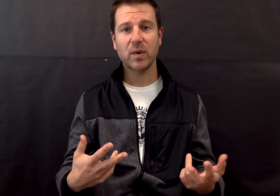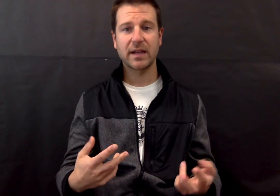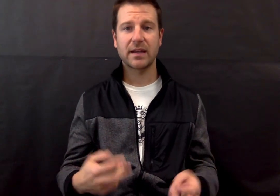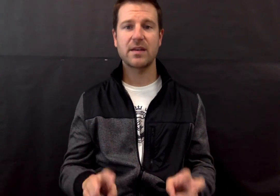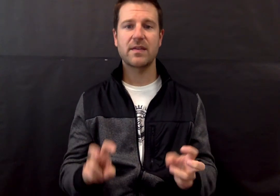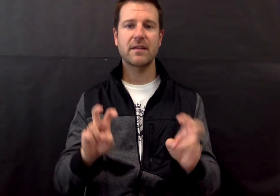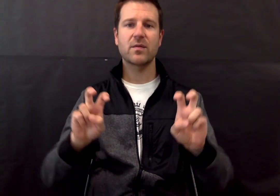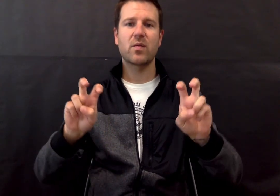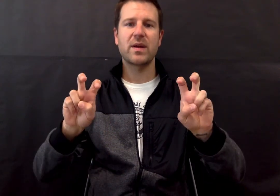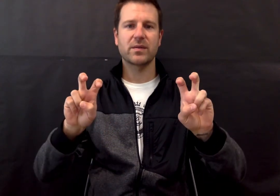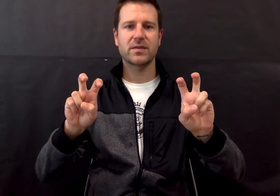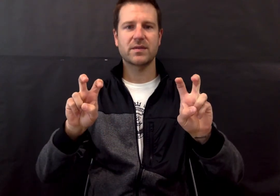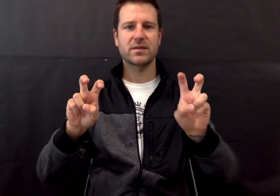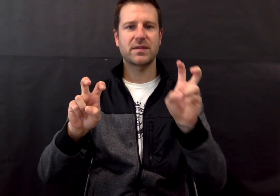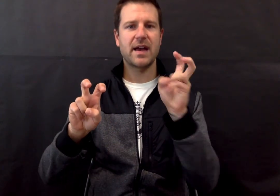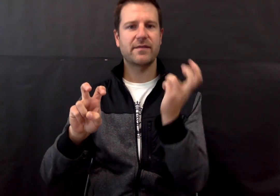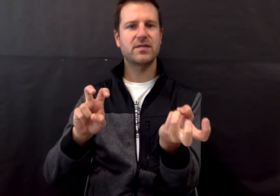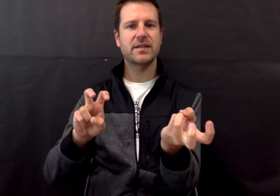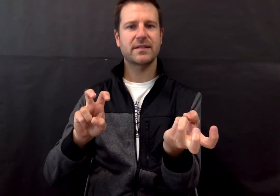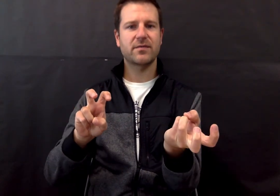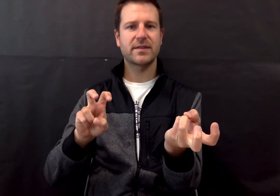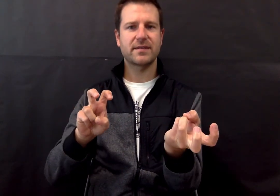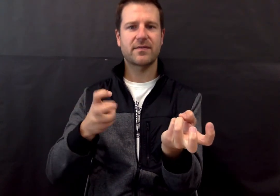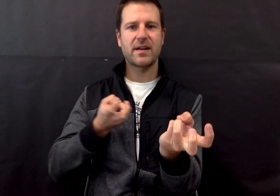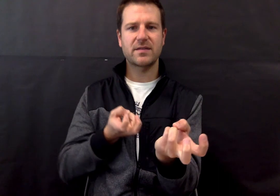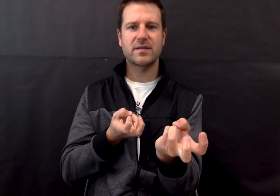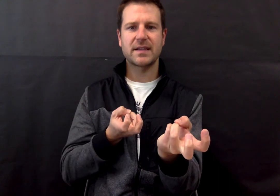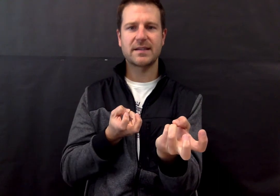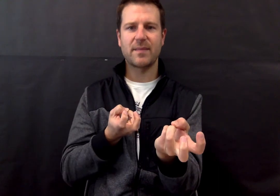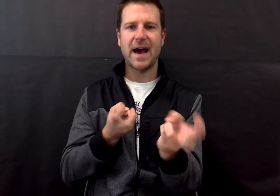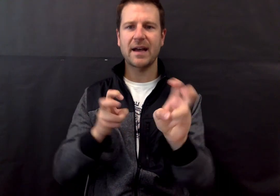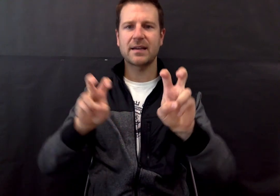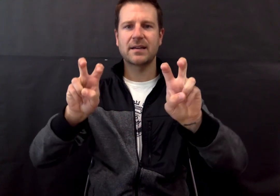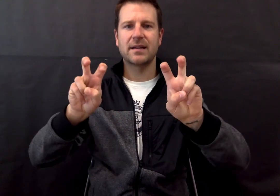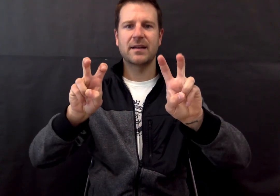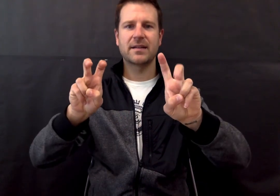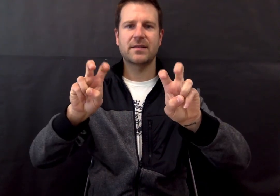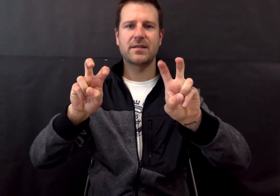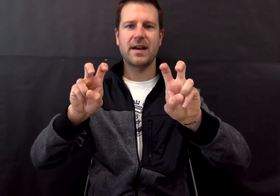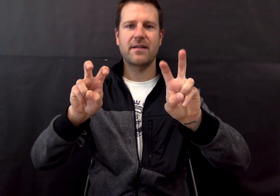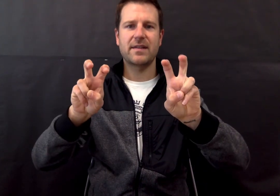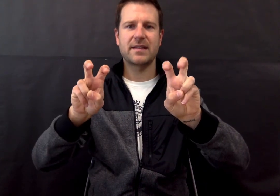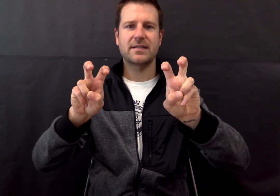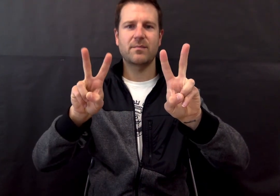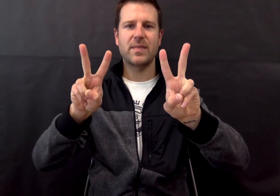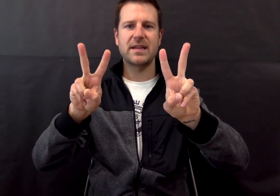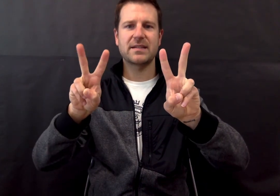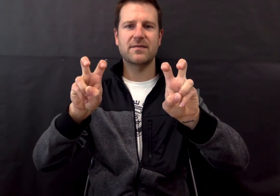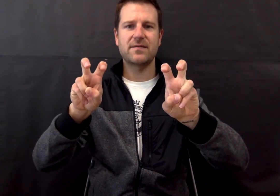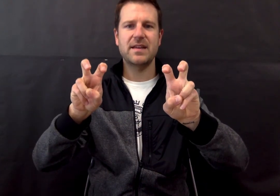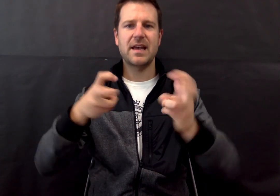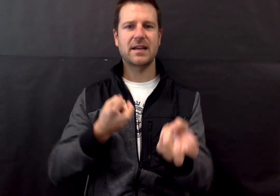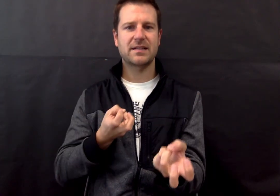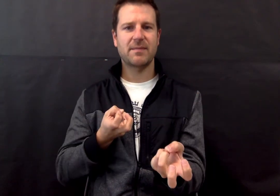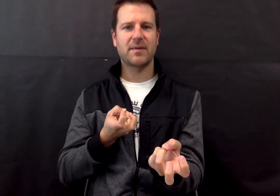Skateboarding, you think of the wheels. So you have 2 sets of wheels in the front, 2 sets in the back. So you have this bent V hand shape on